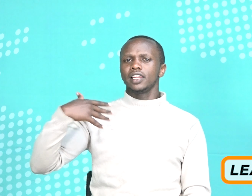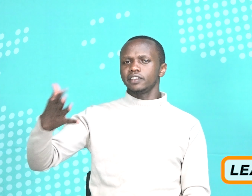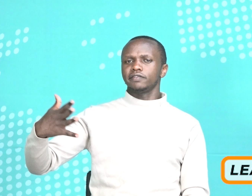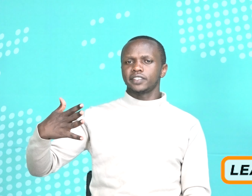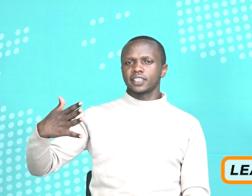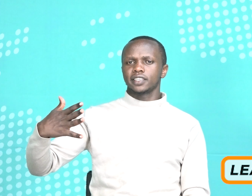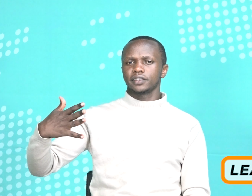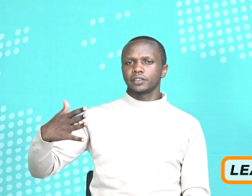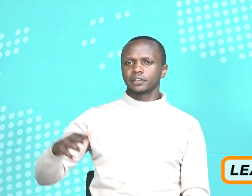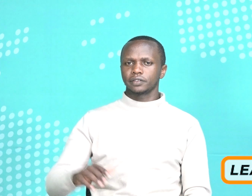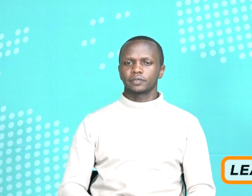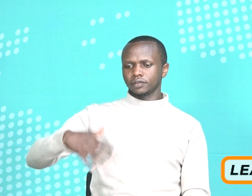leaves,